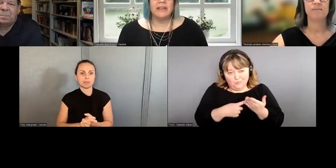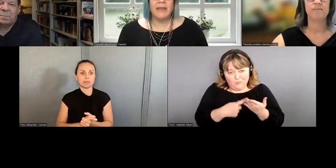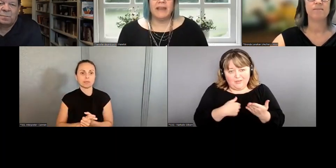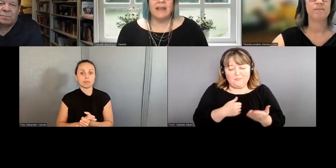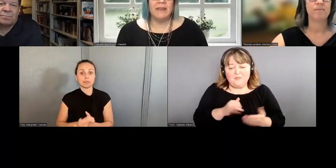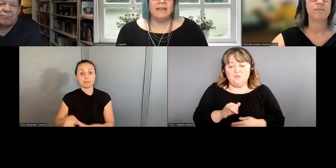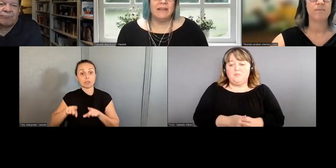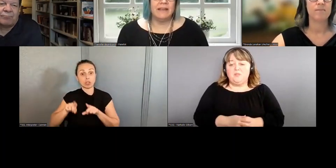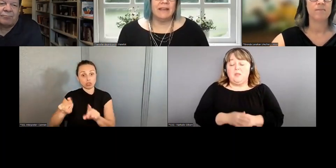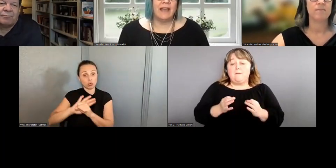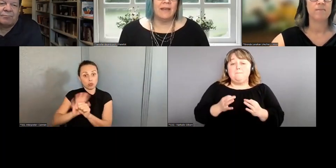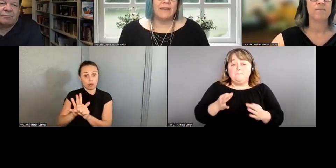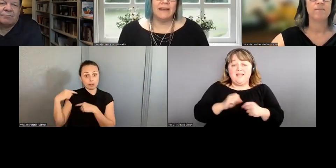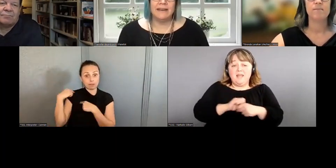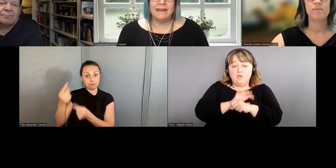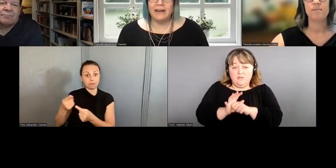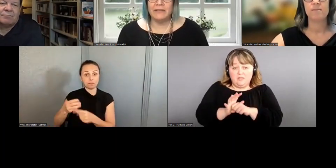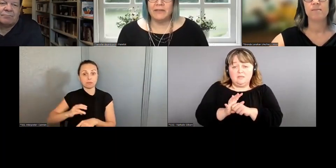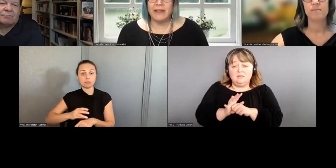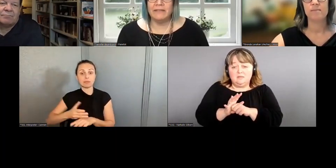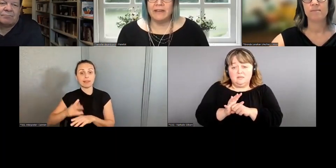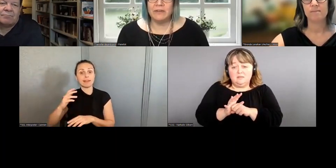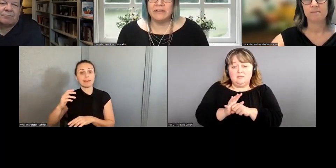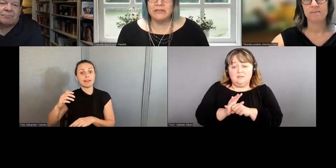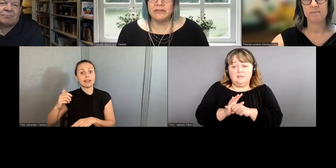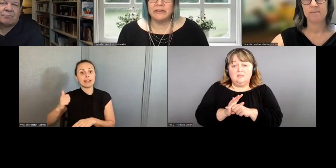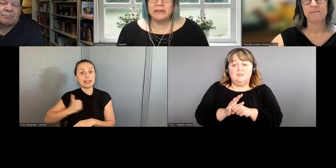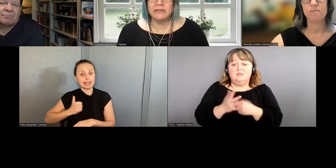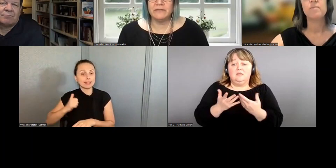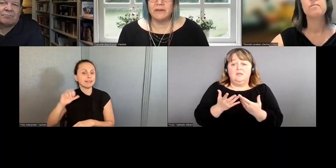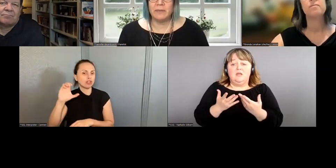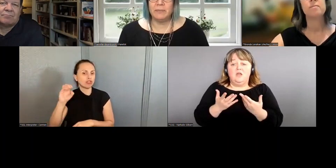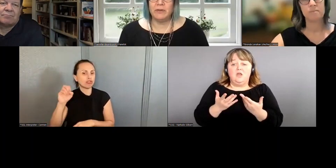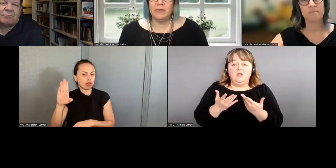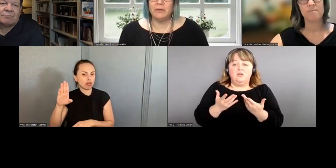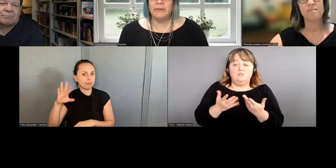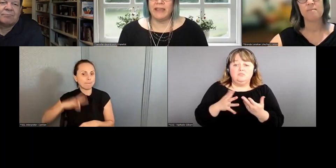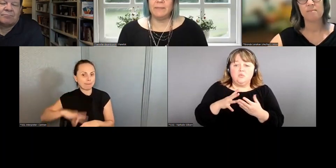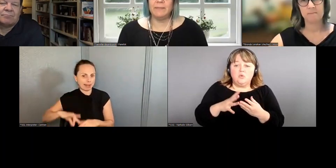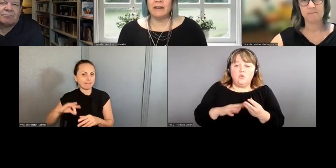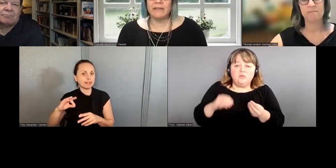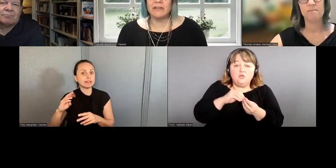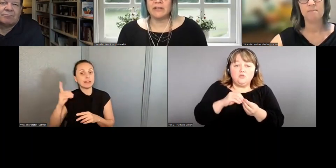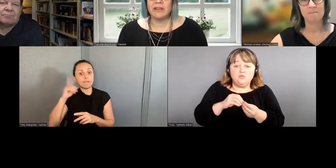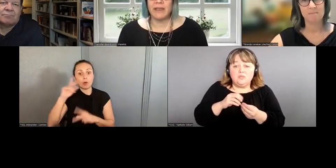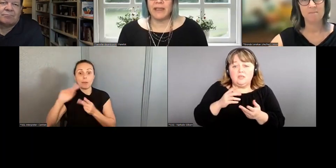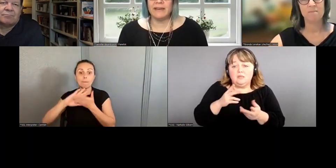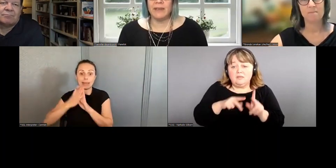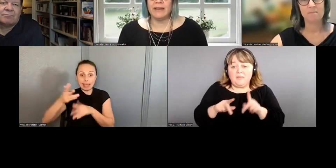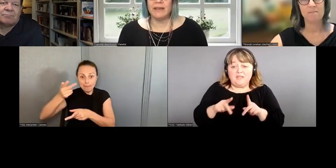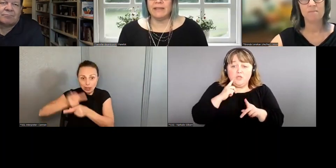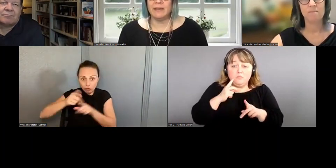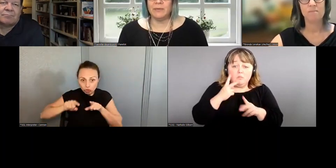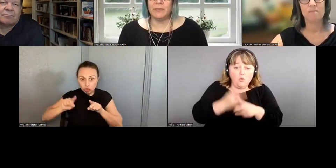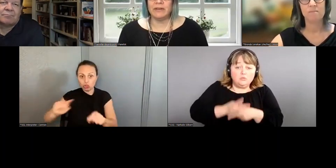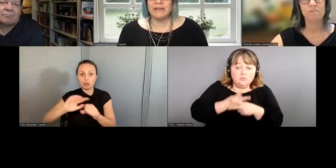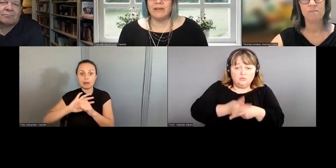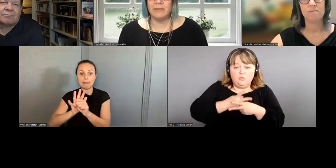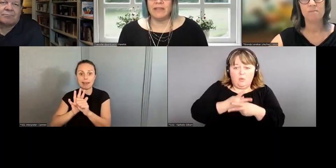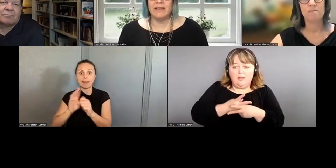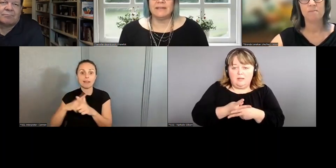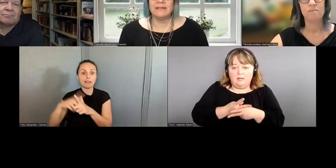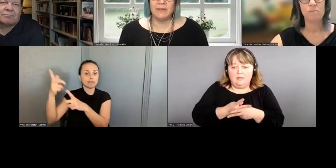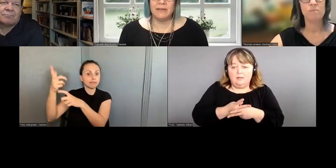during the pandemic, the Canadian caregiver benefit was introduced for people who became caregivers during the pandemic, and then they would receive